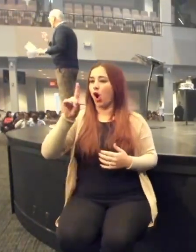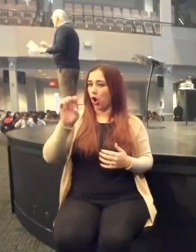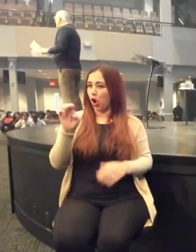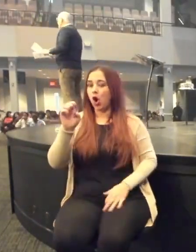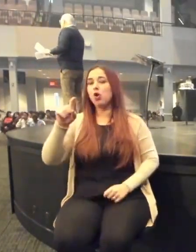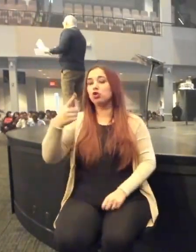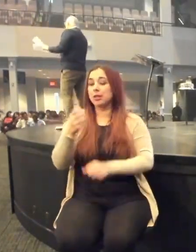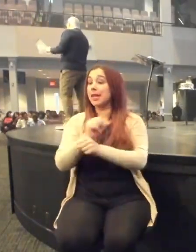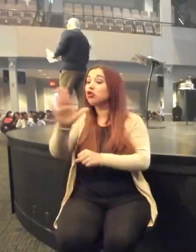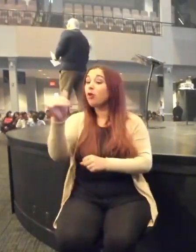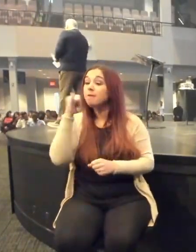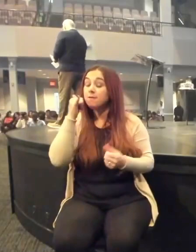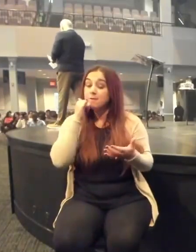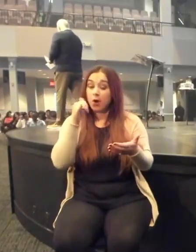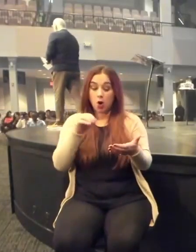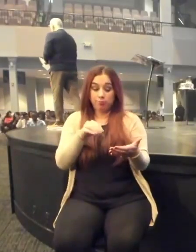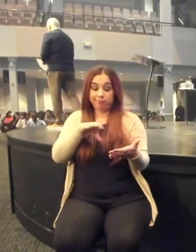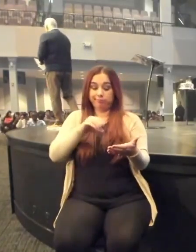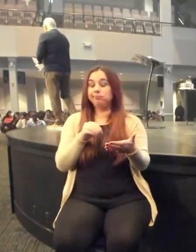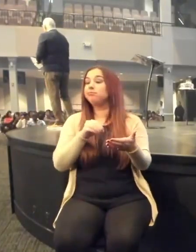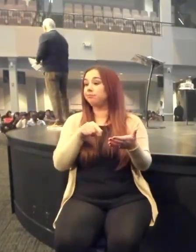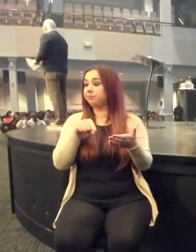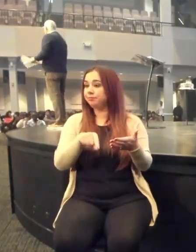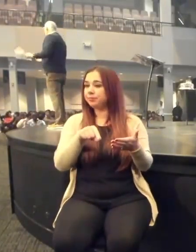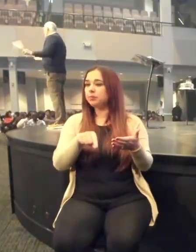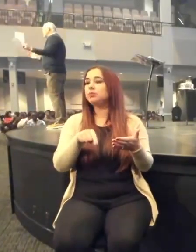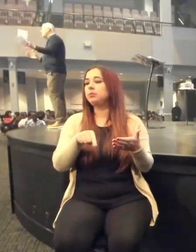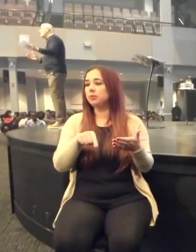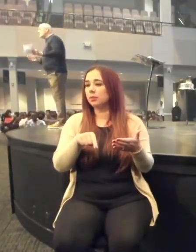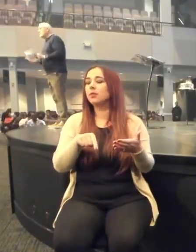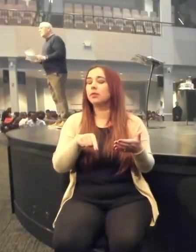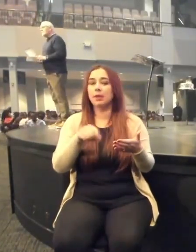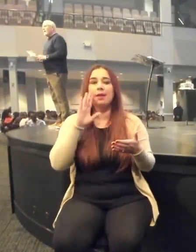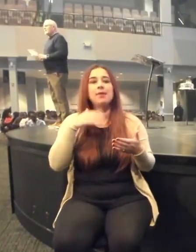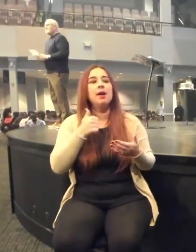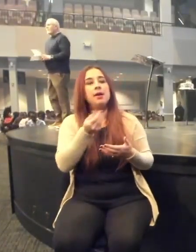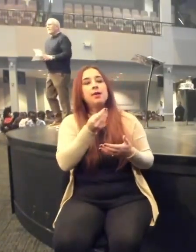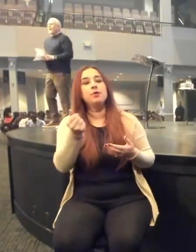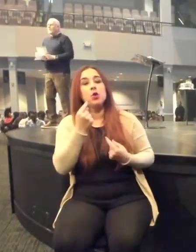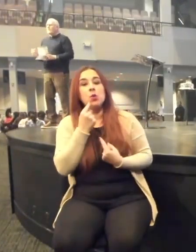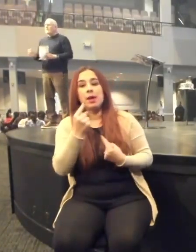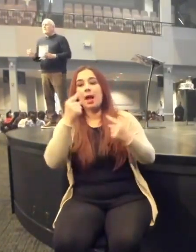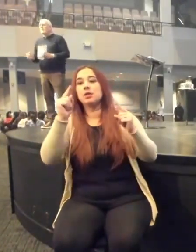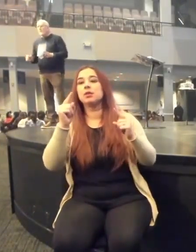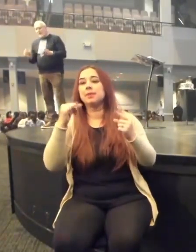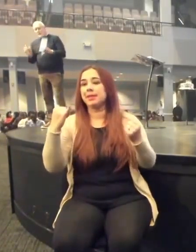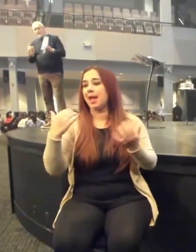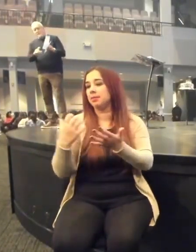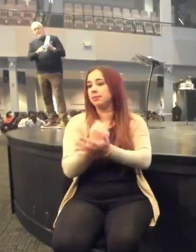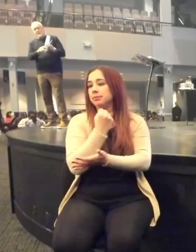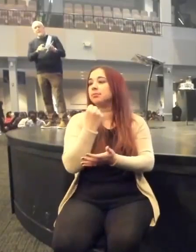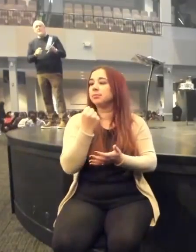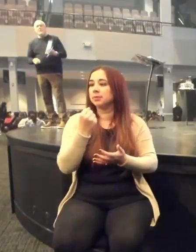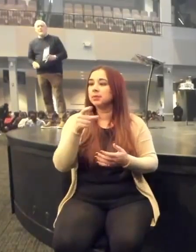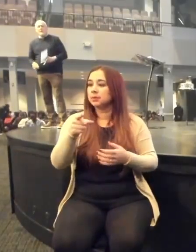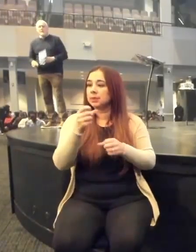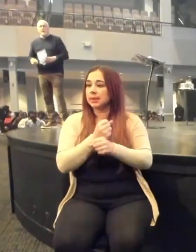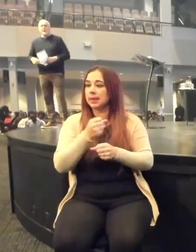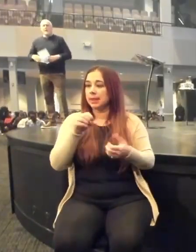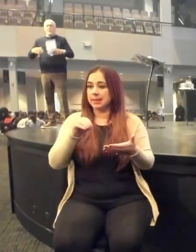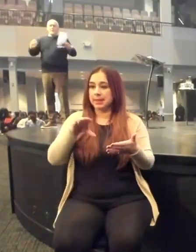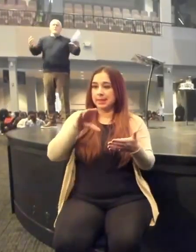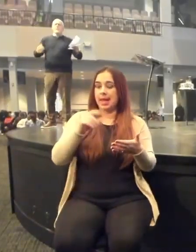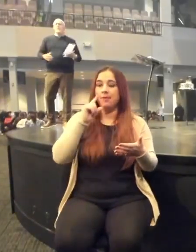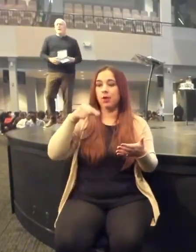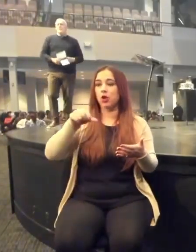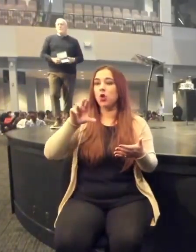to do is grab your phone. It's a good time to do it right now. Just going to get your phone because there are going to be a few announcements. This is a great opportunity to do it. Grab your phone, scan the QR code.